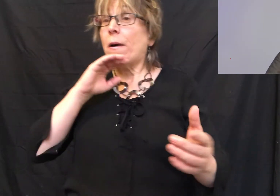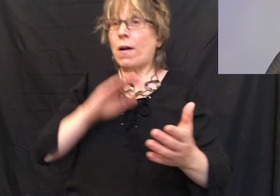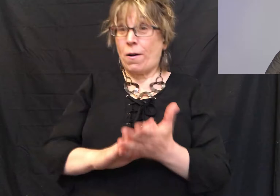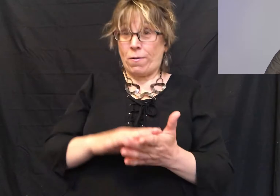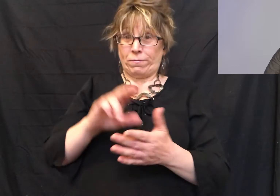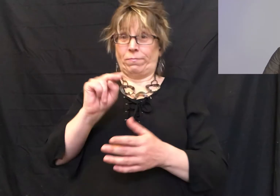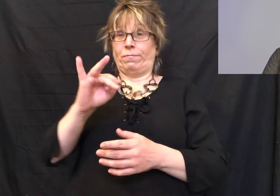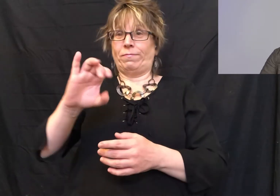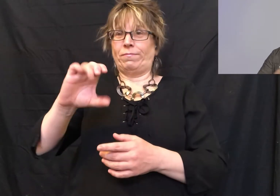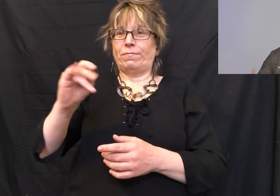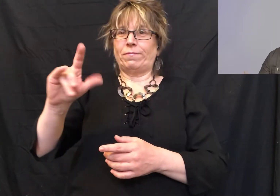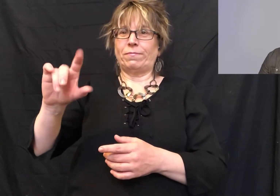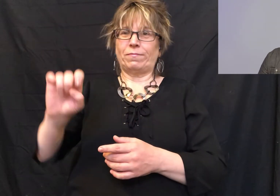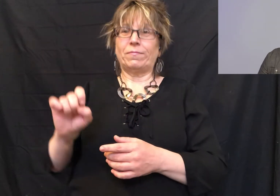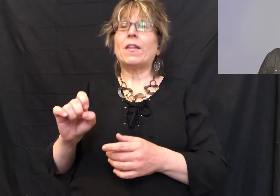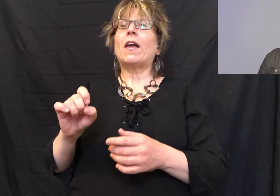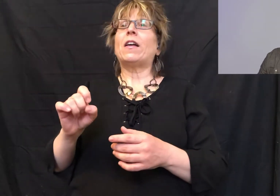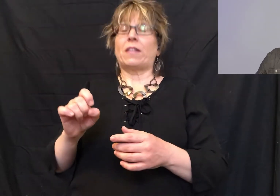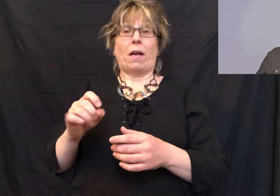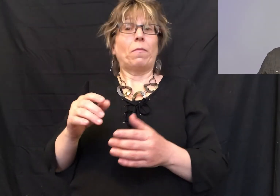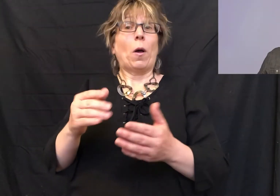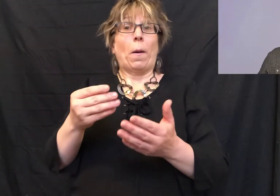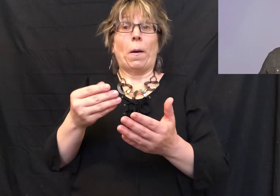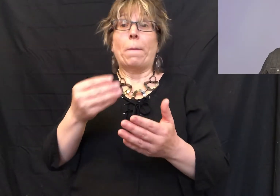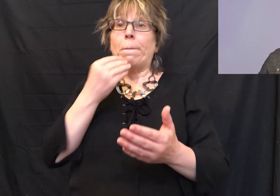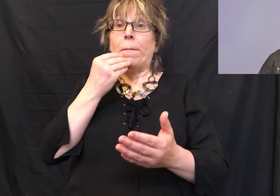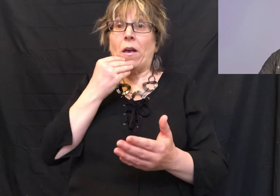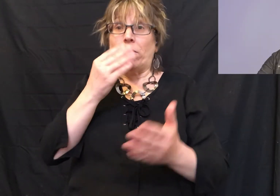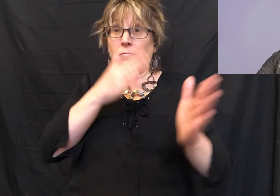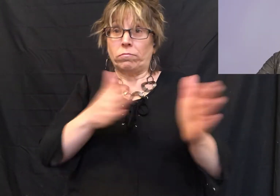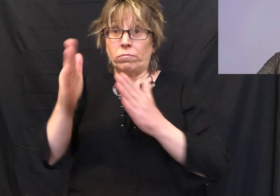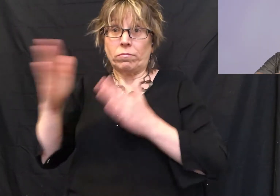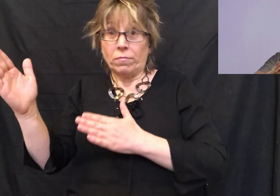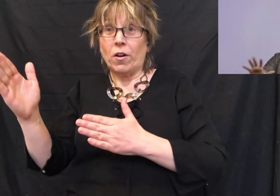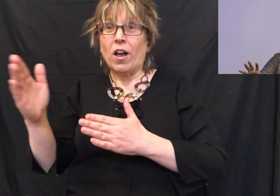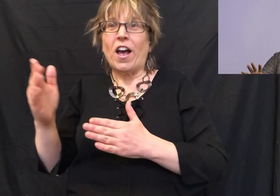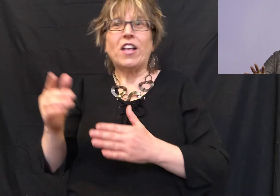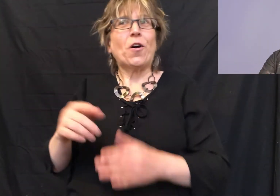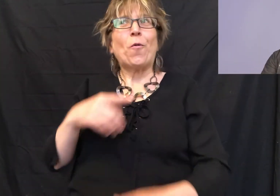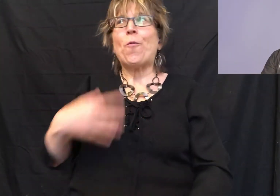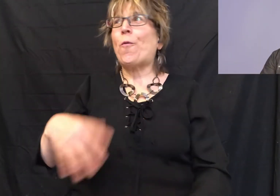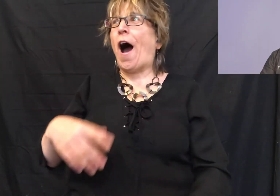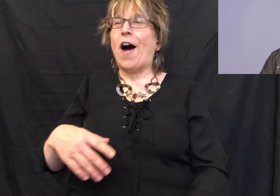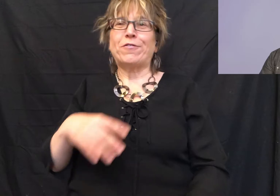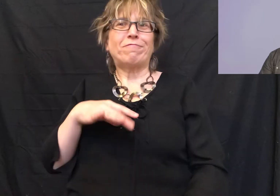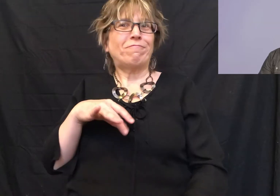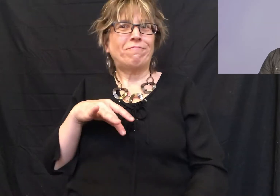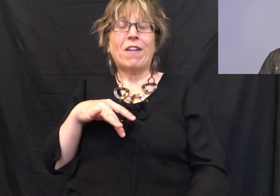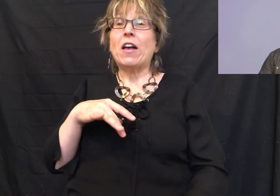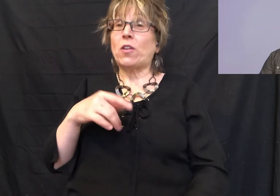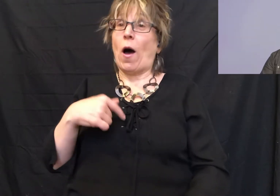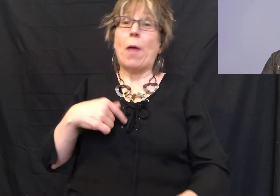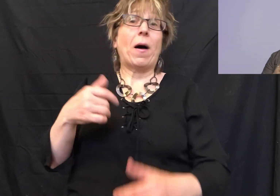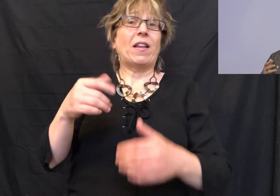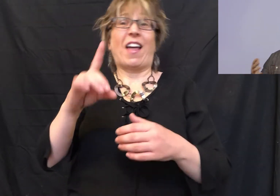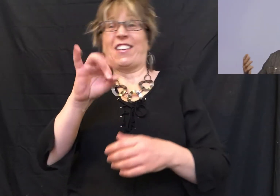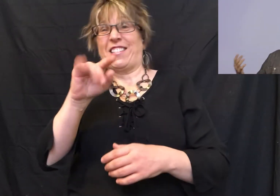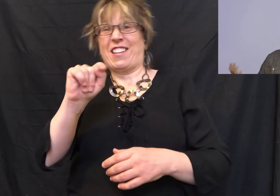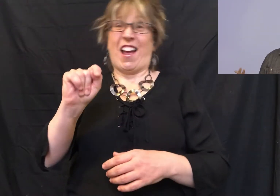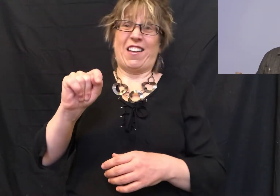wife, Nicole, has been meal prepping for our entire family. She is a saint. And so I'm on diet